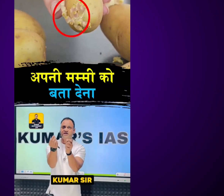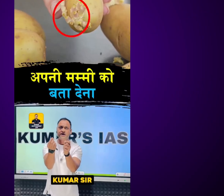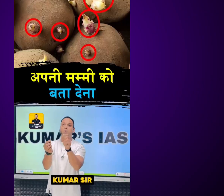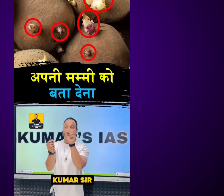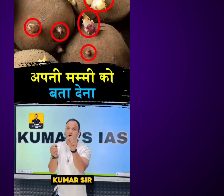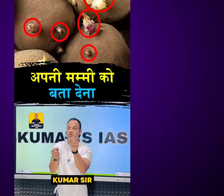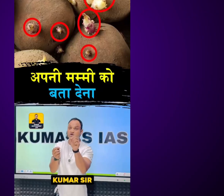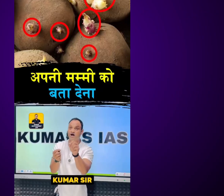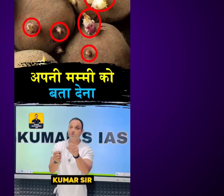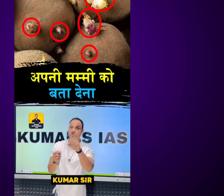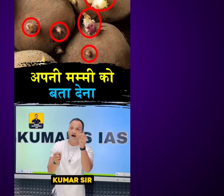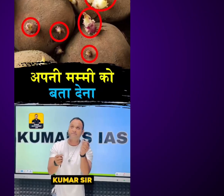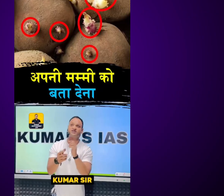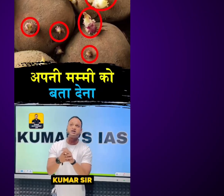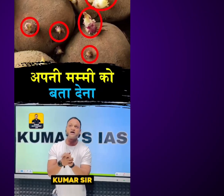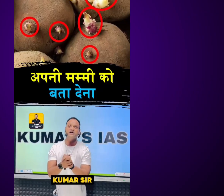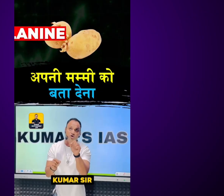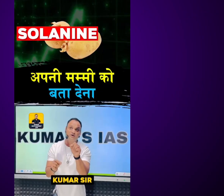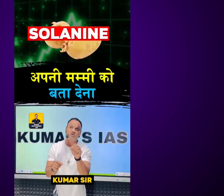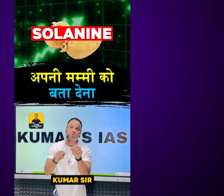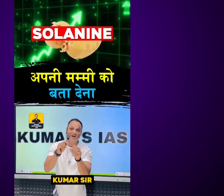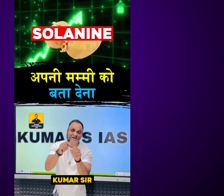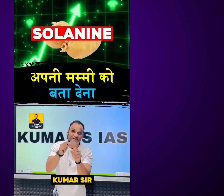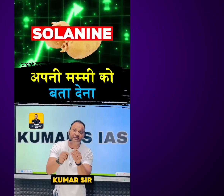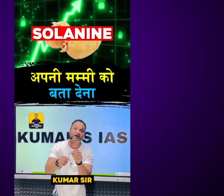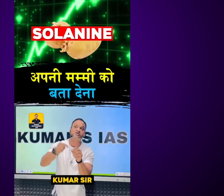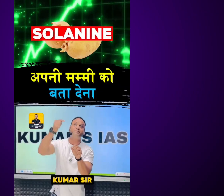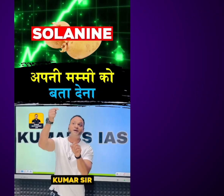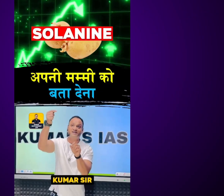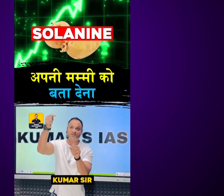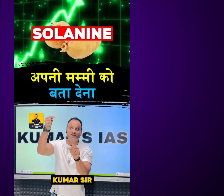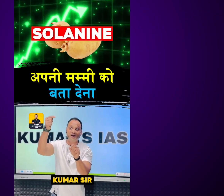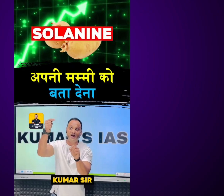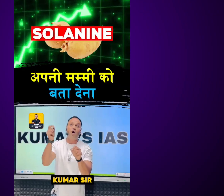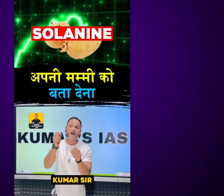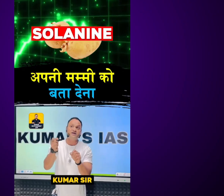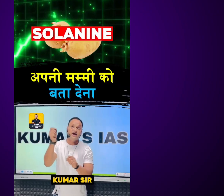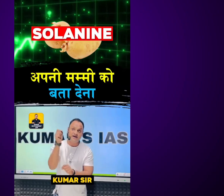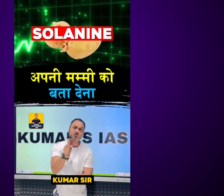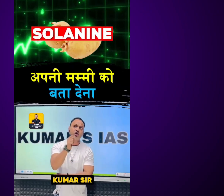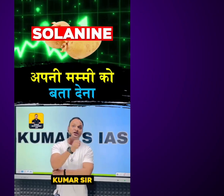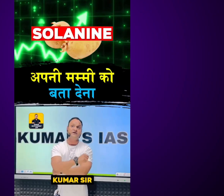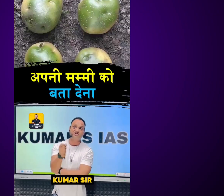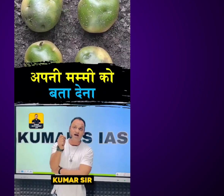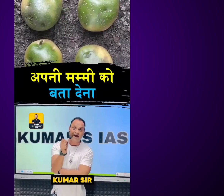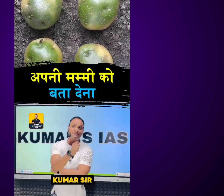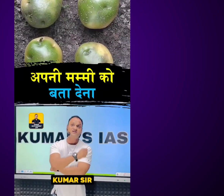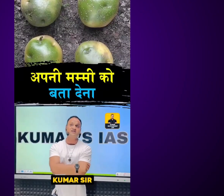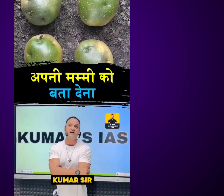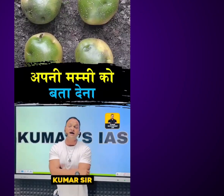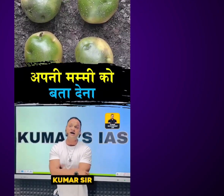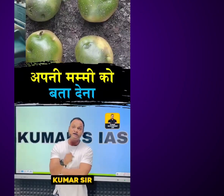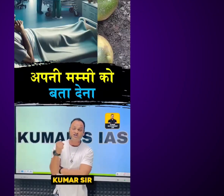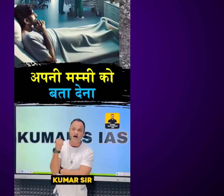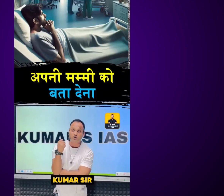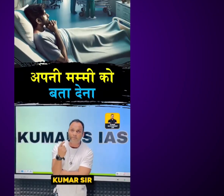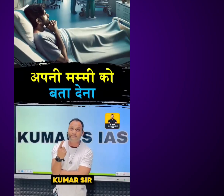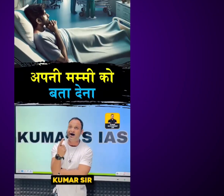vomiting, diarrhea, and abdominal pain. When consumed in larger amounts, they can cause low blood pressure, a